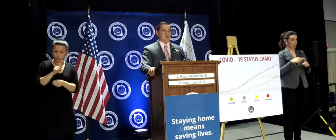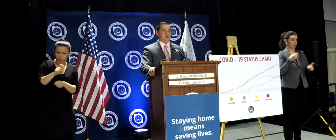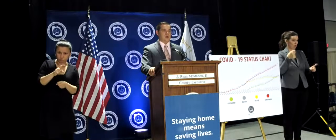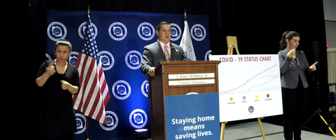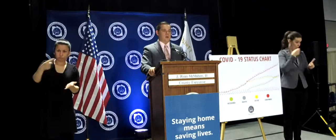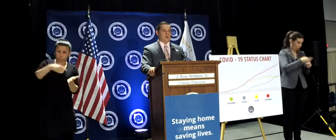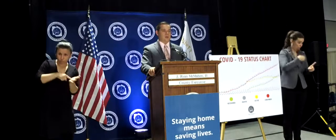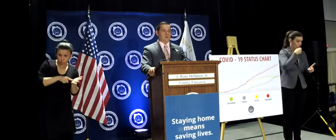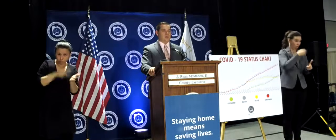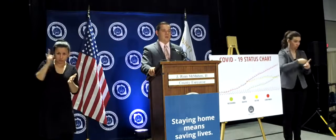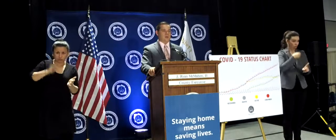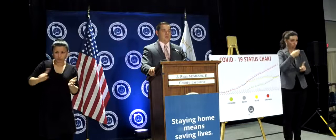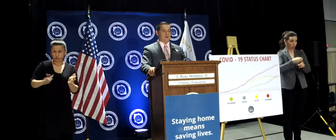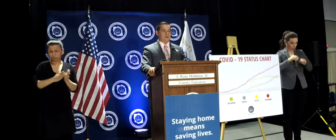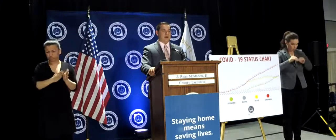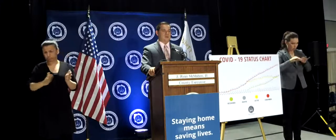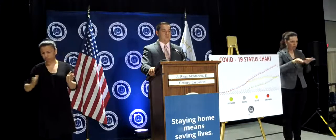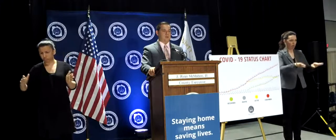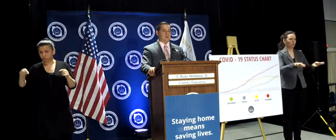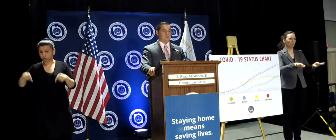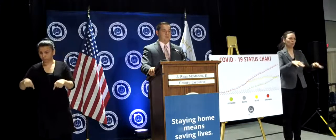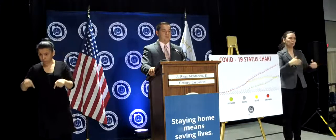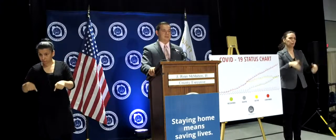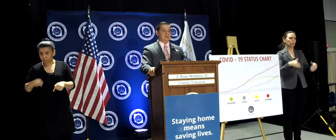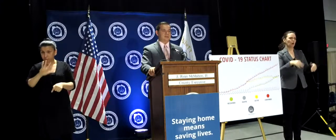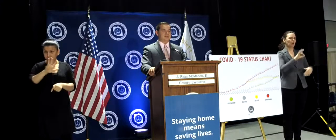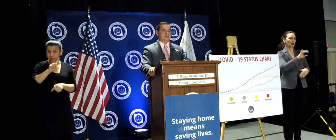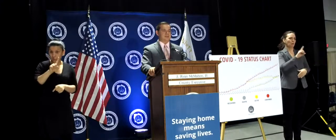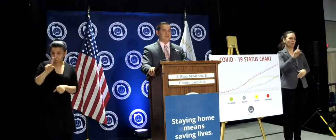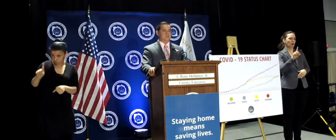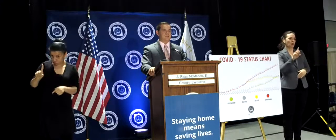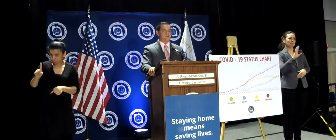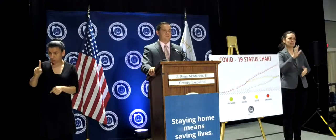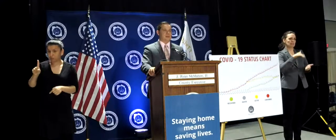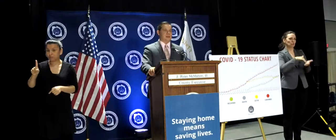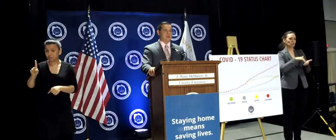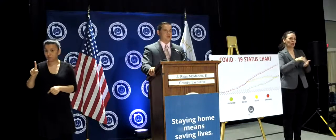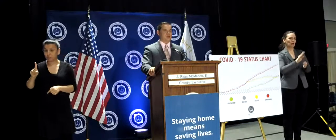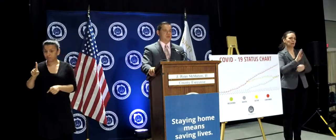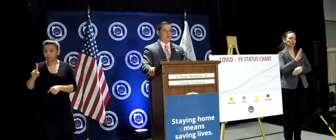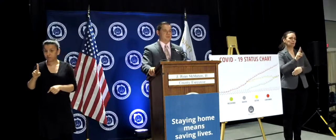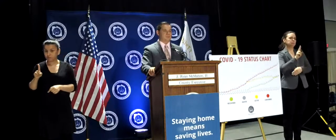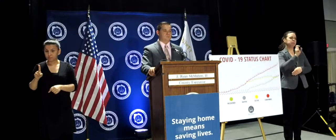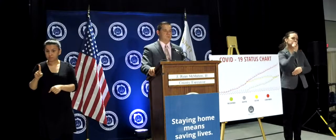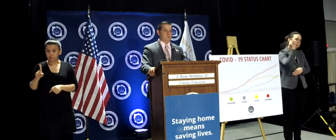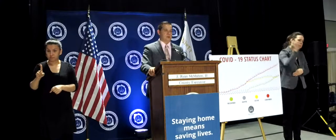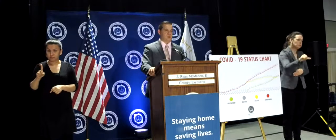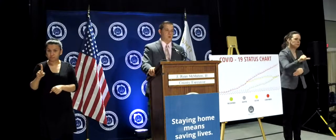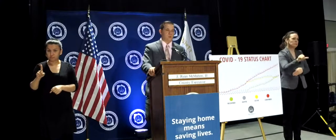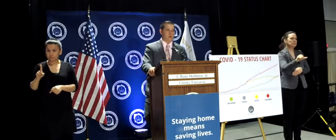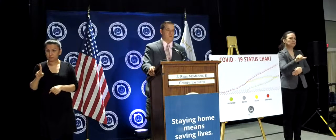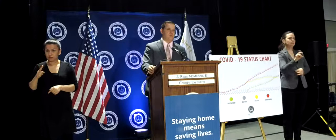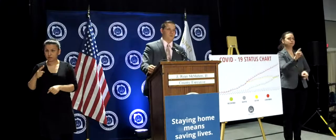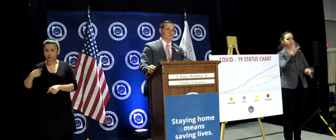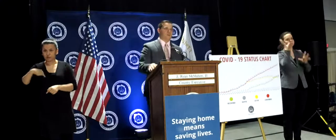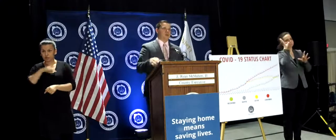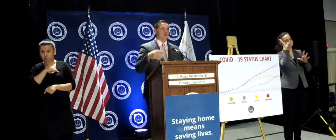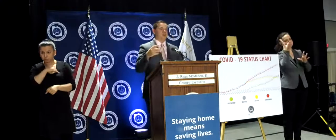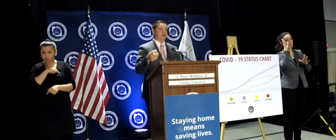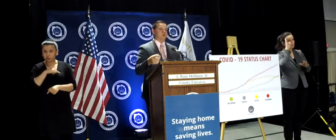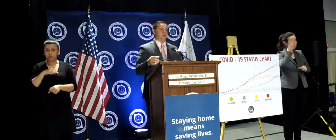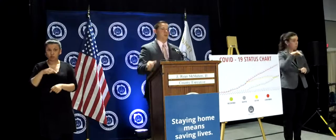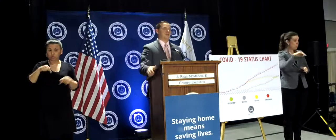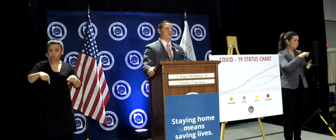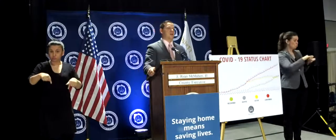COVID, at one point, our 911 is on the same system as New York City. And at one point,